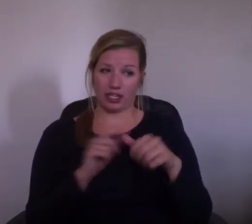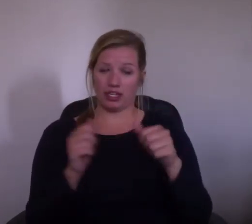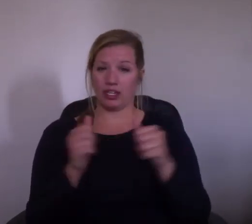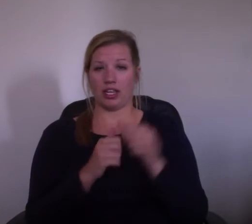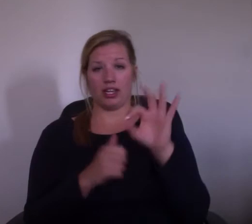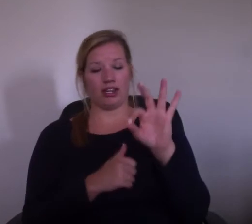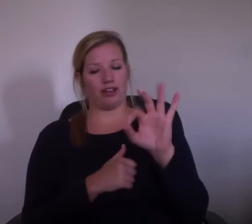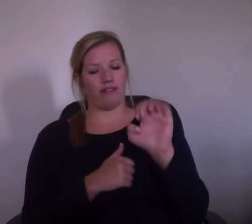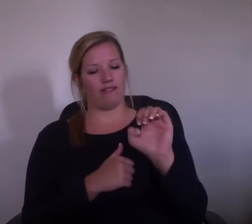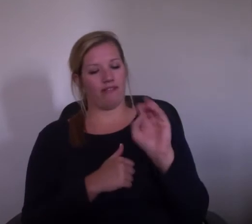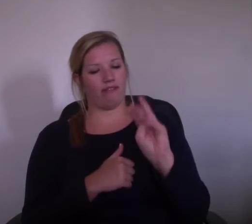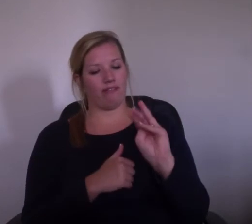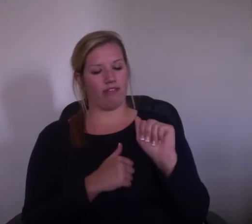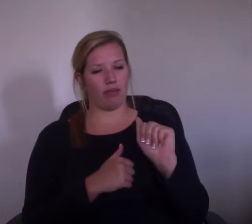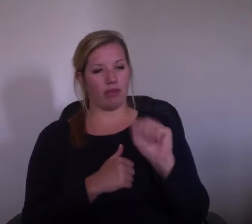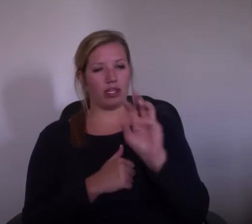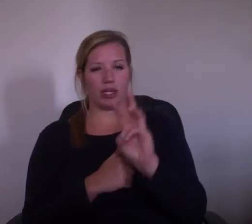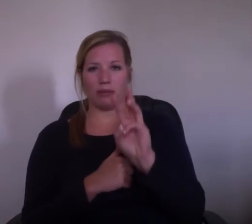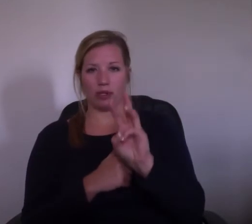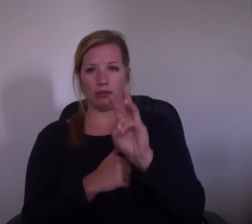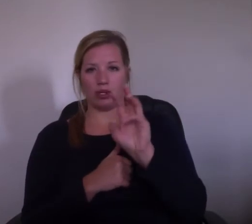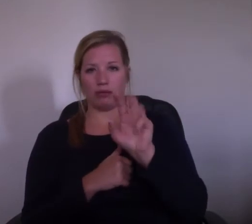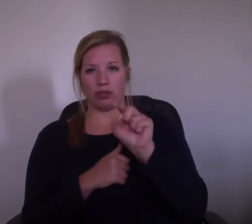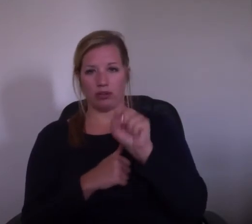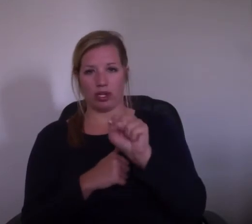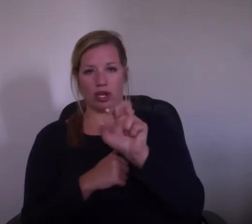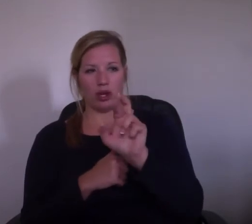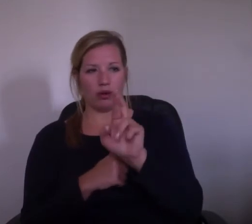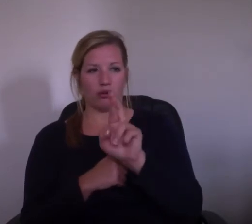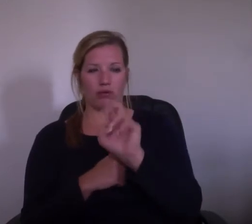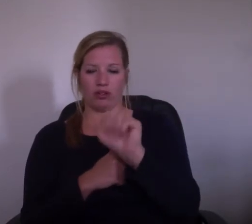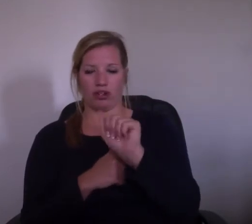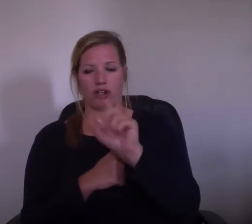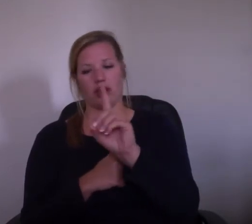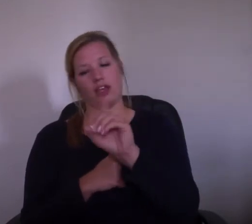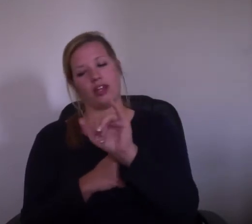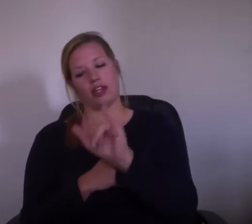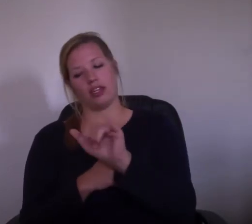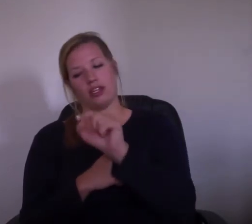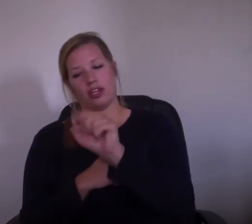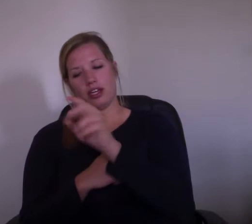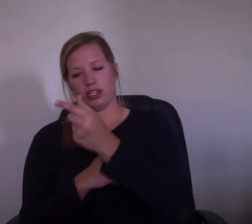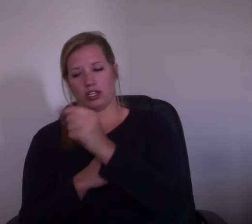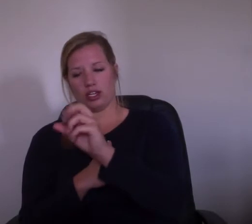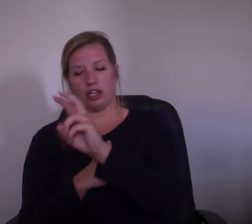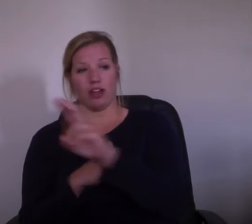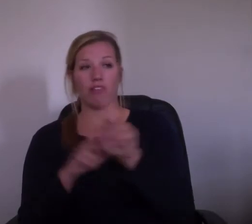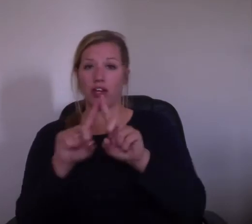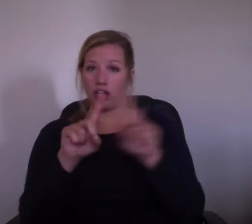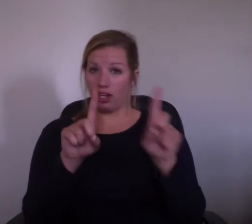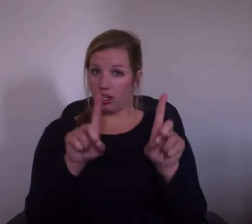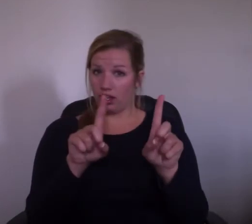FEMA website, www.ready.gov. But you should also know about what natural